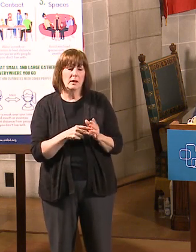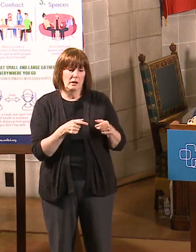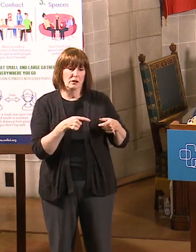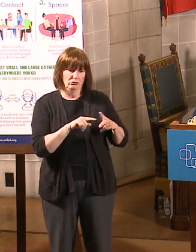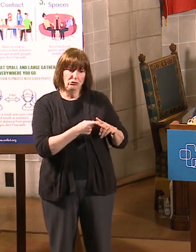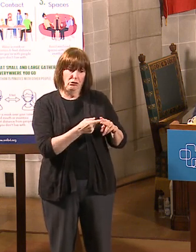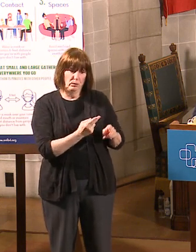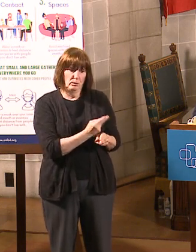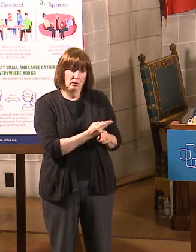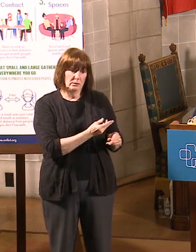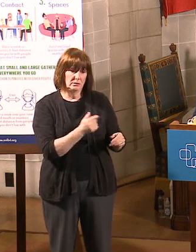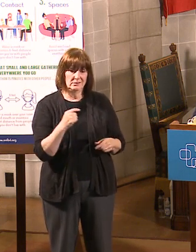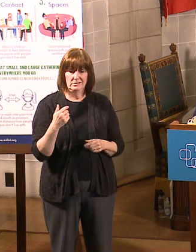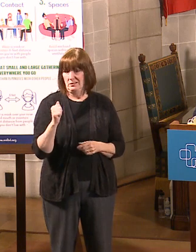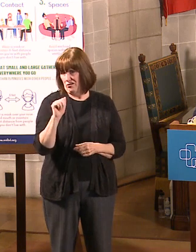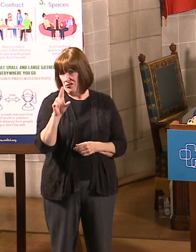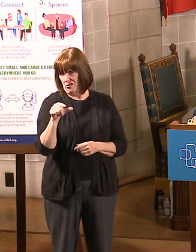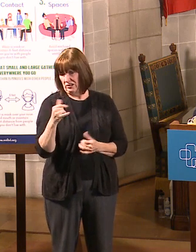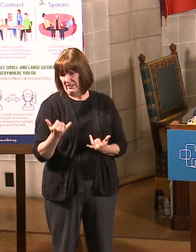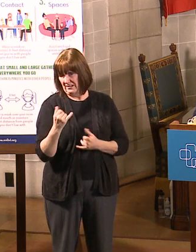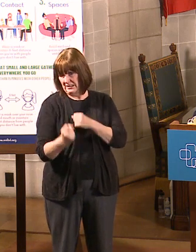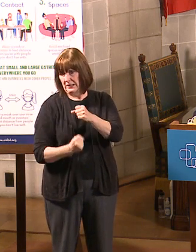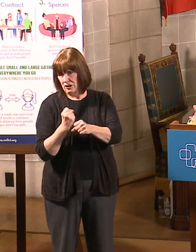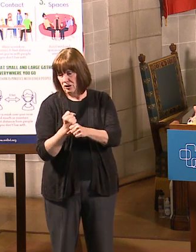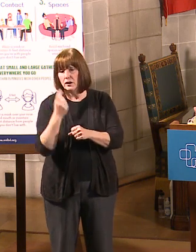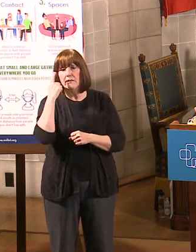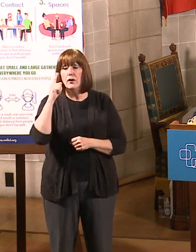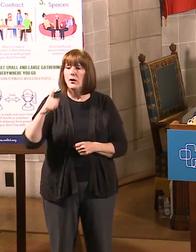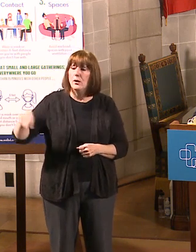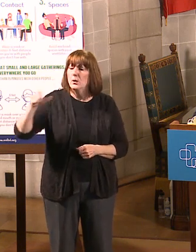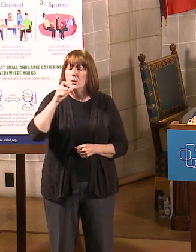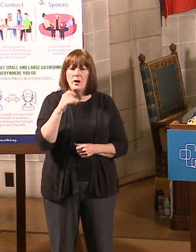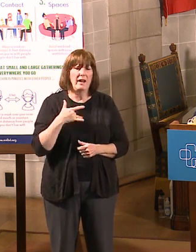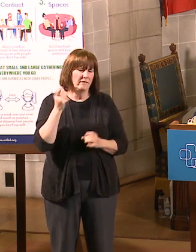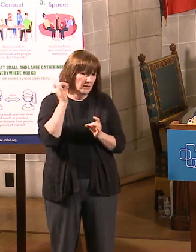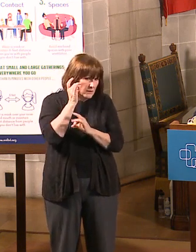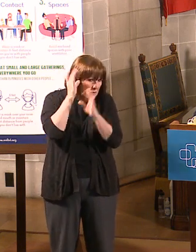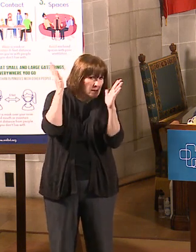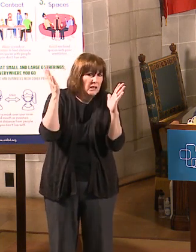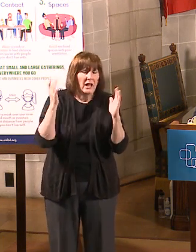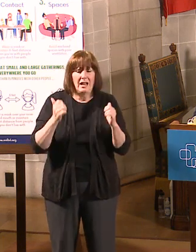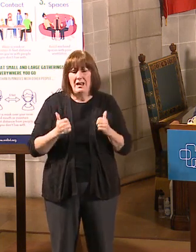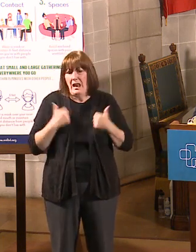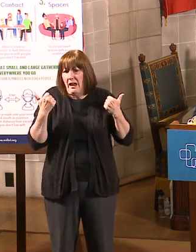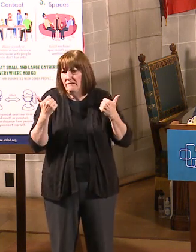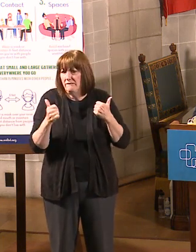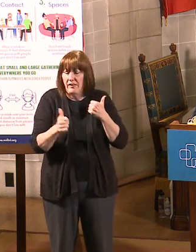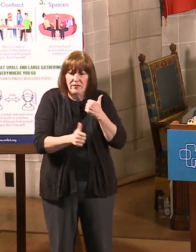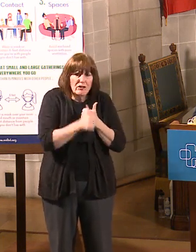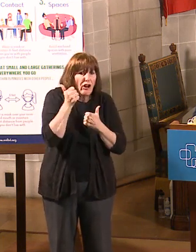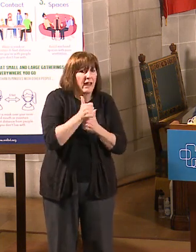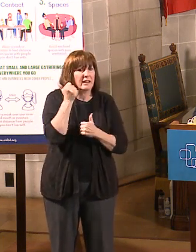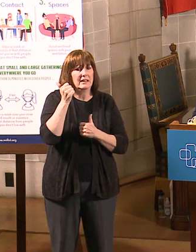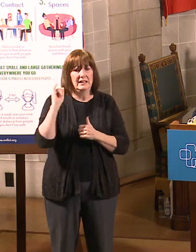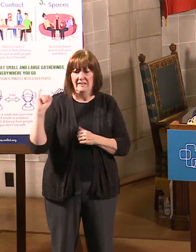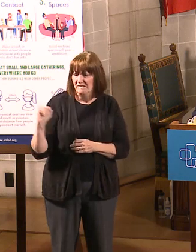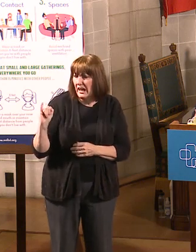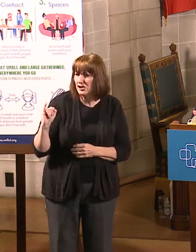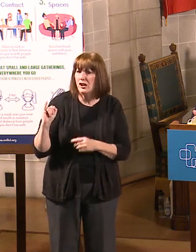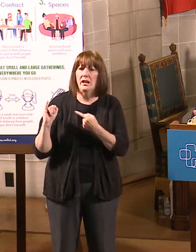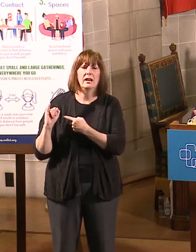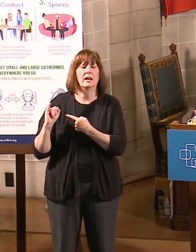started to be used in August of this year for patients with severe and life-threatening infections. It's basically